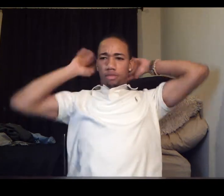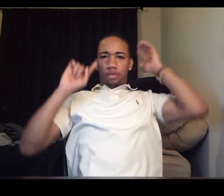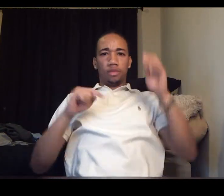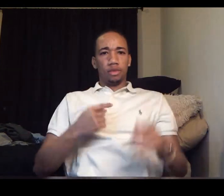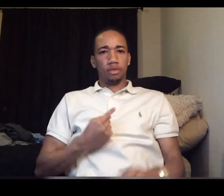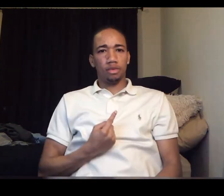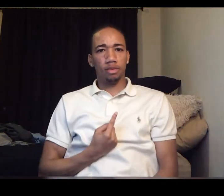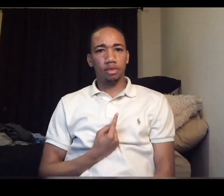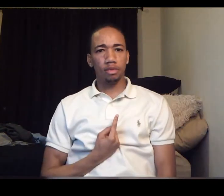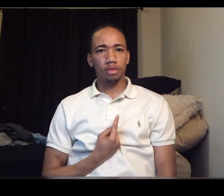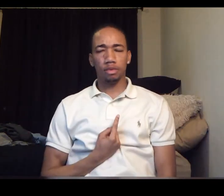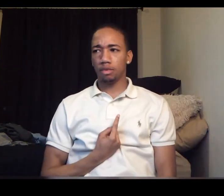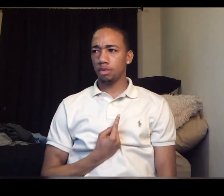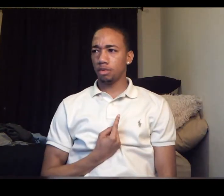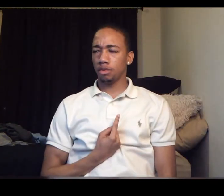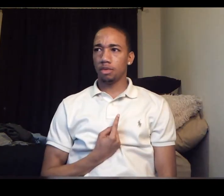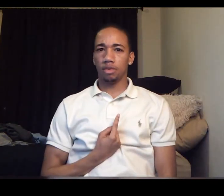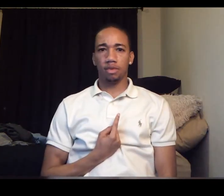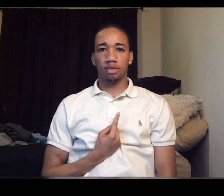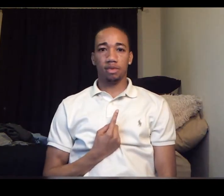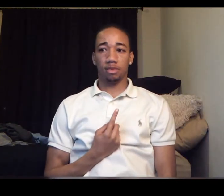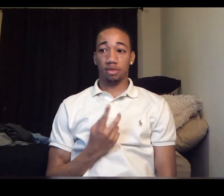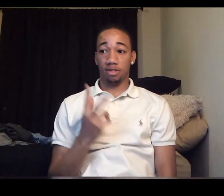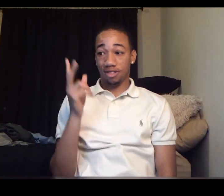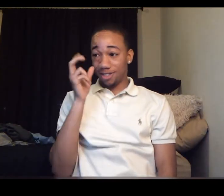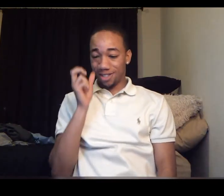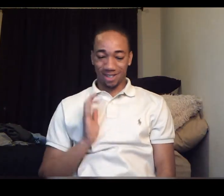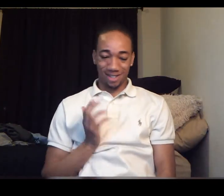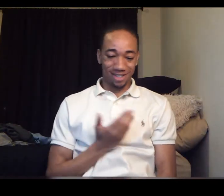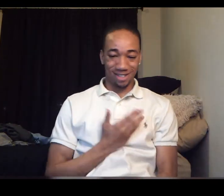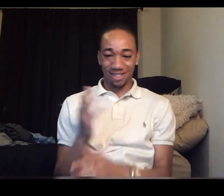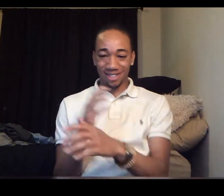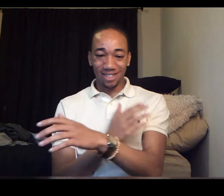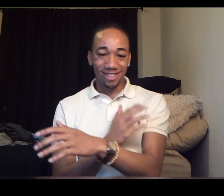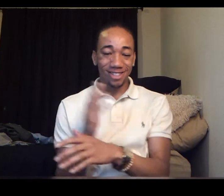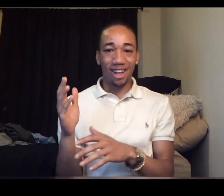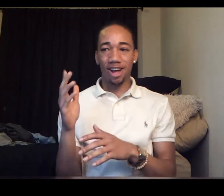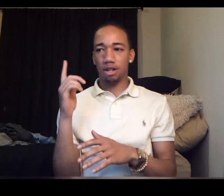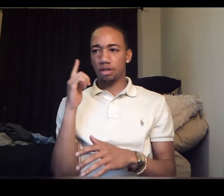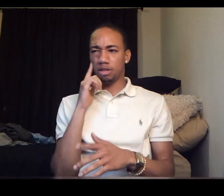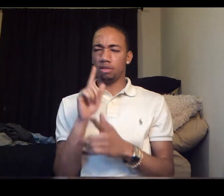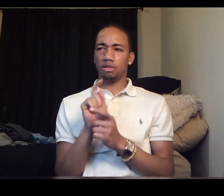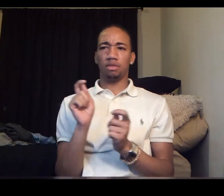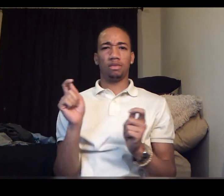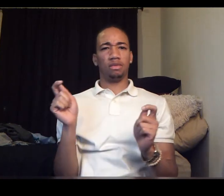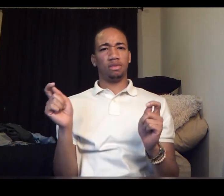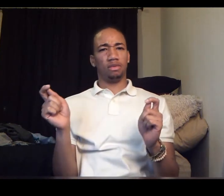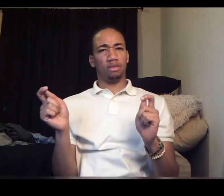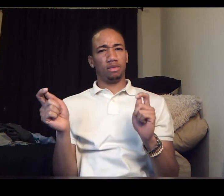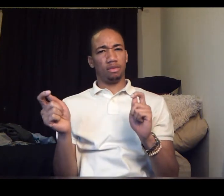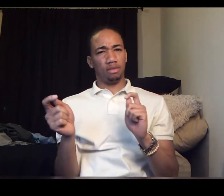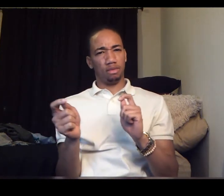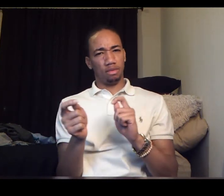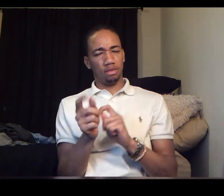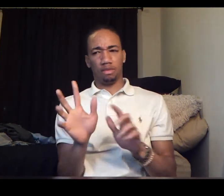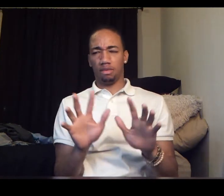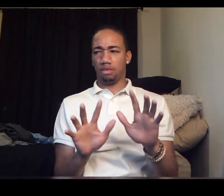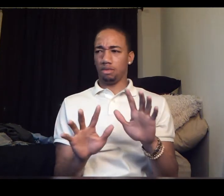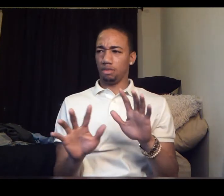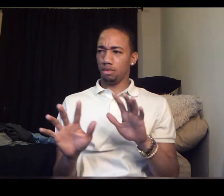Our song on the radio, but it don't sound the same. When our friends talk about you,